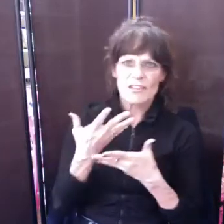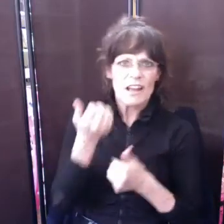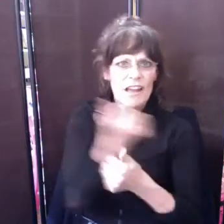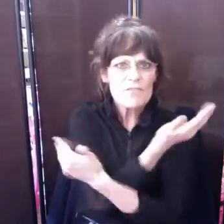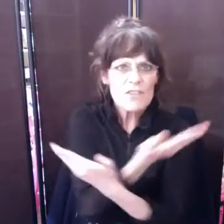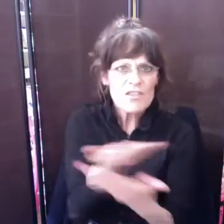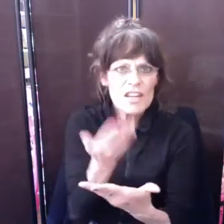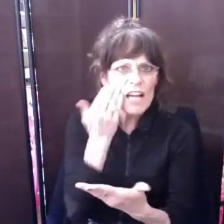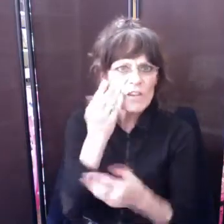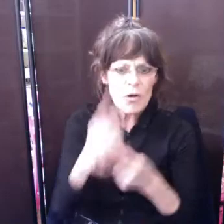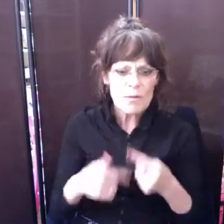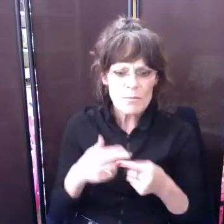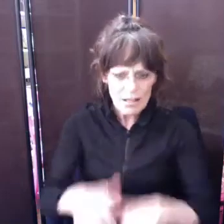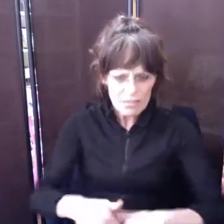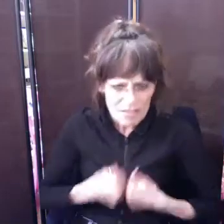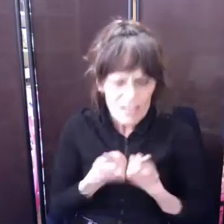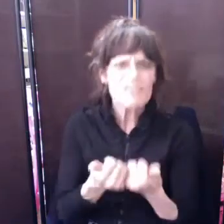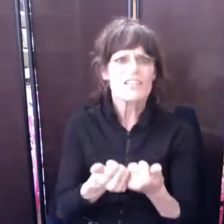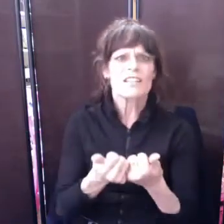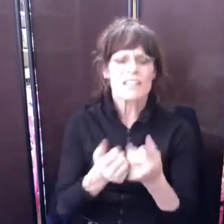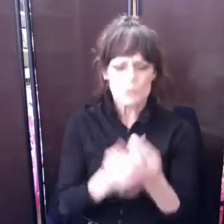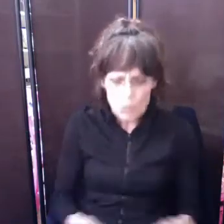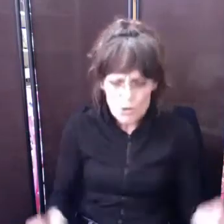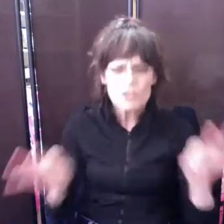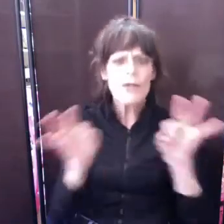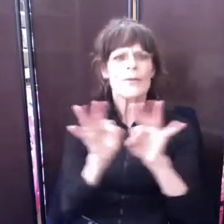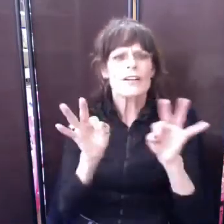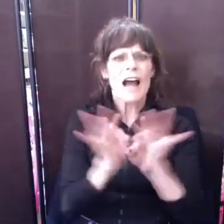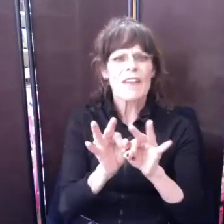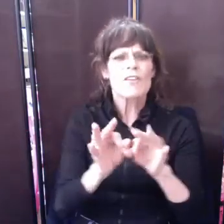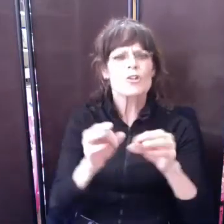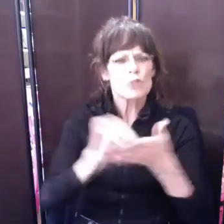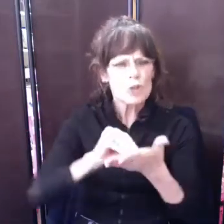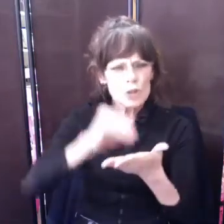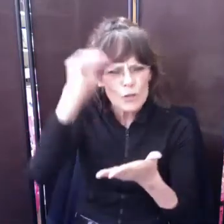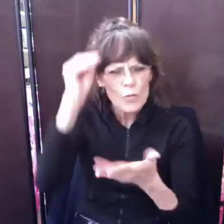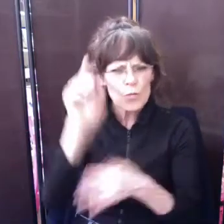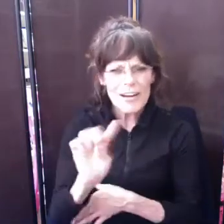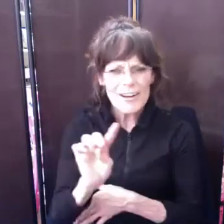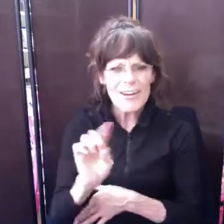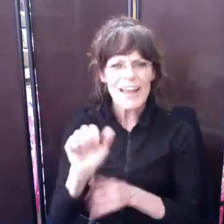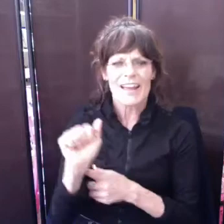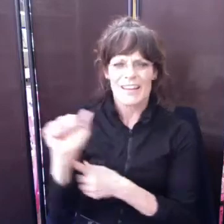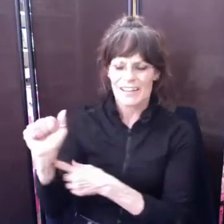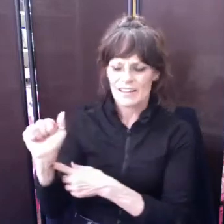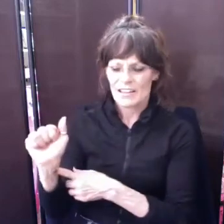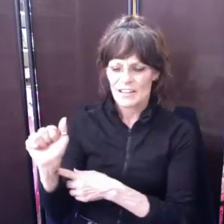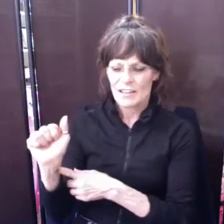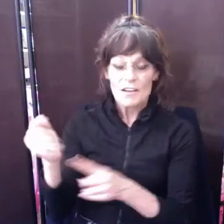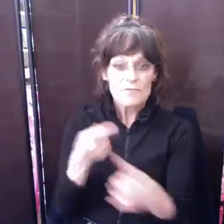on the planet that's worth knowing, I literally have learned in Alcoholics Anonymous, from, you know, from meeting commitments,